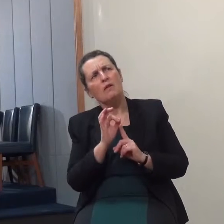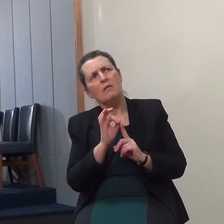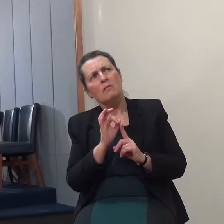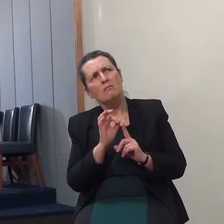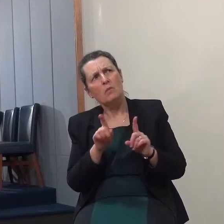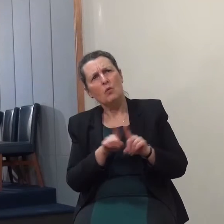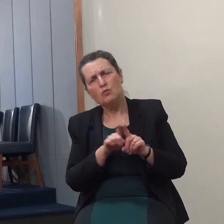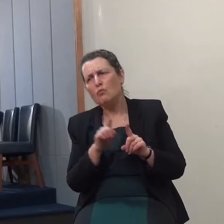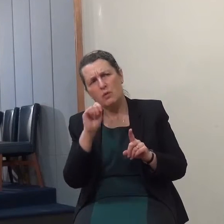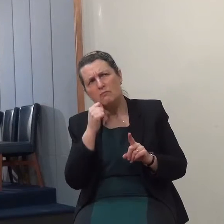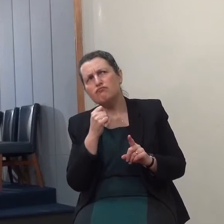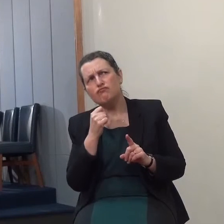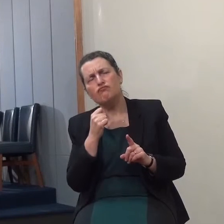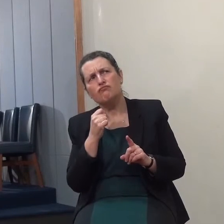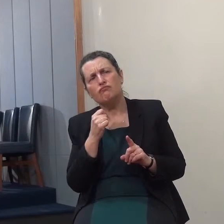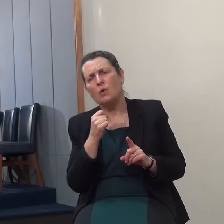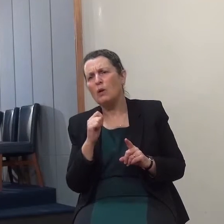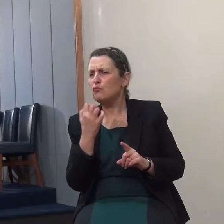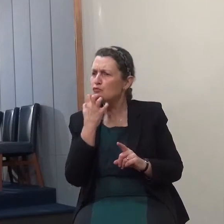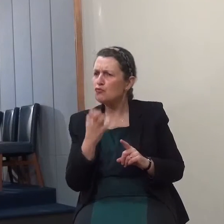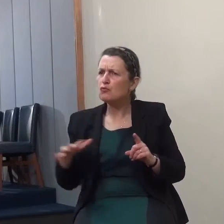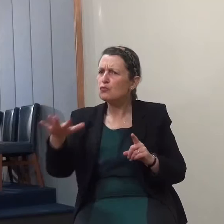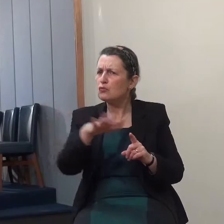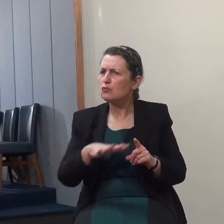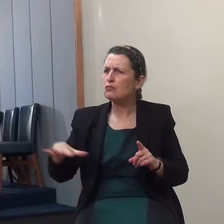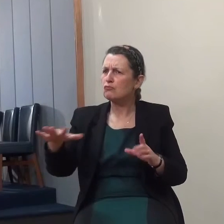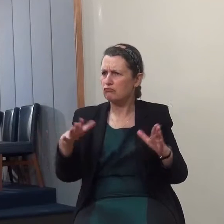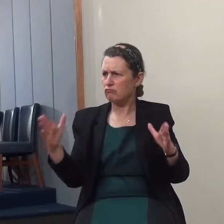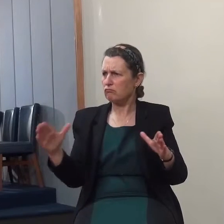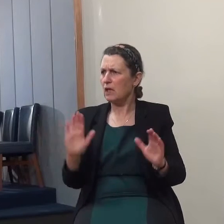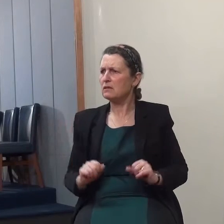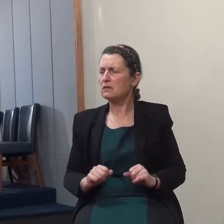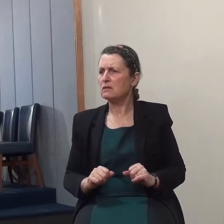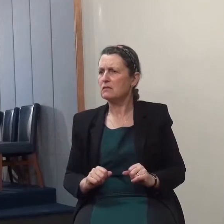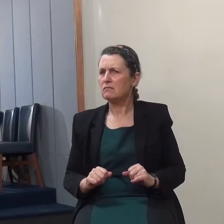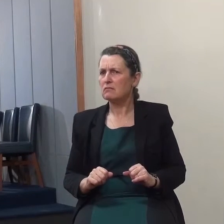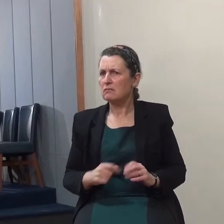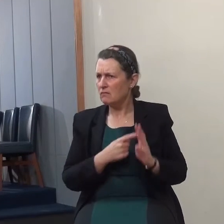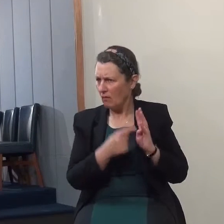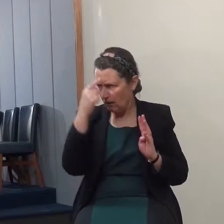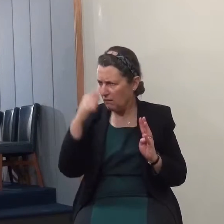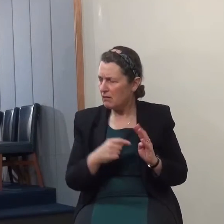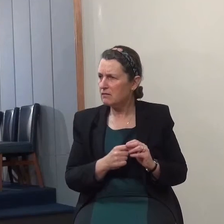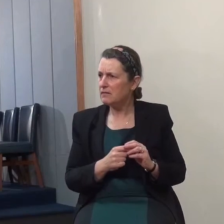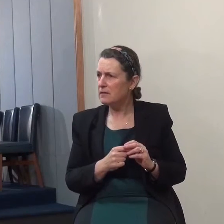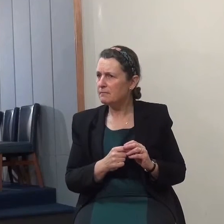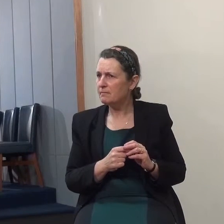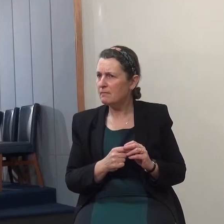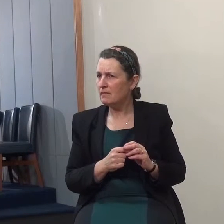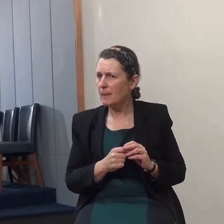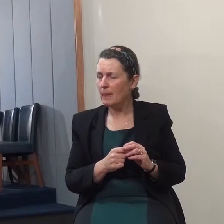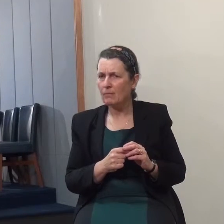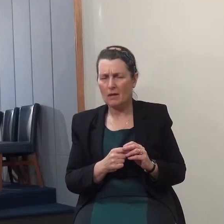would have a largely national, physical dimension also. And they're beginning to think, we may be